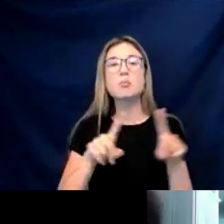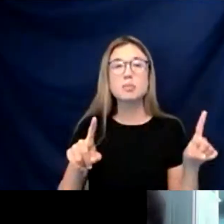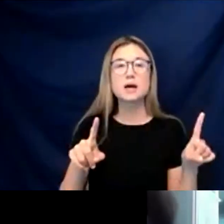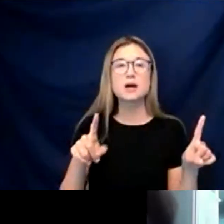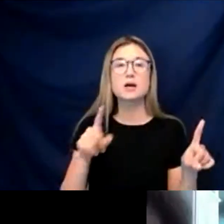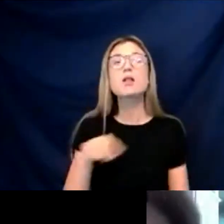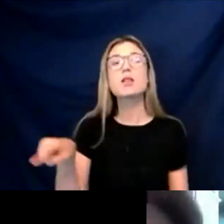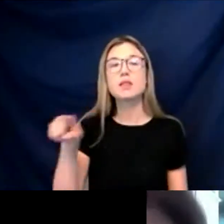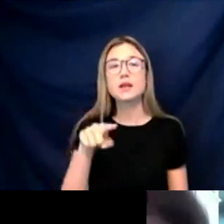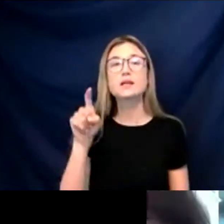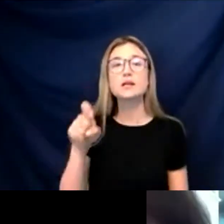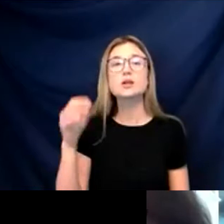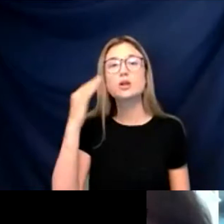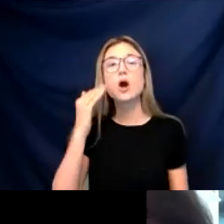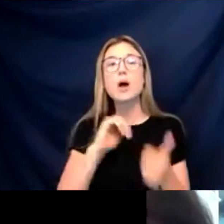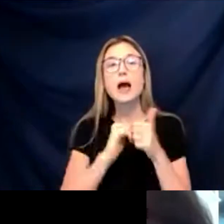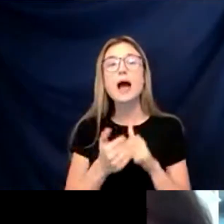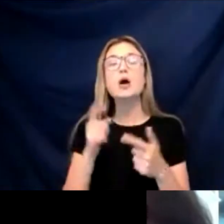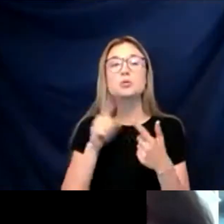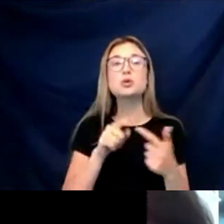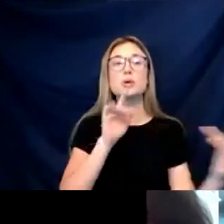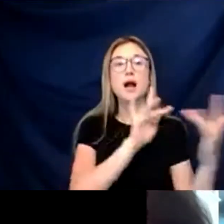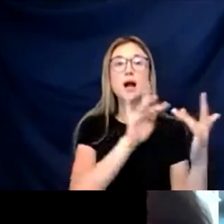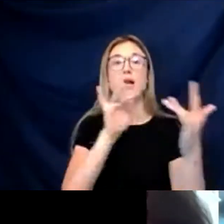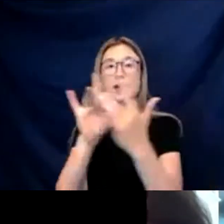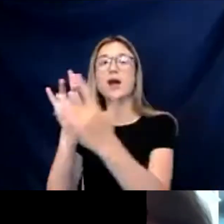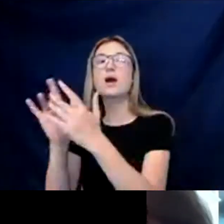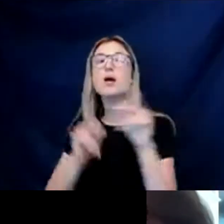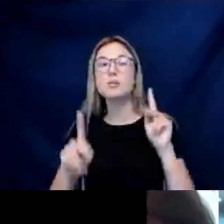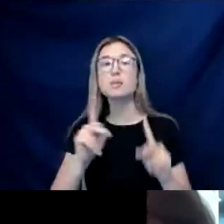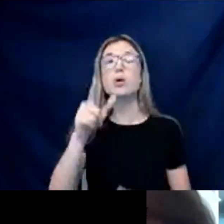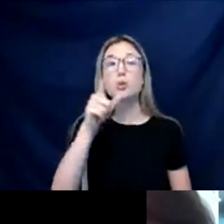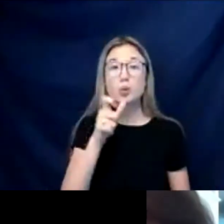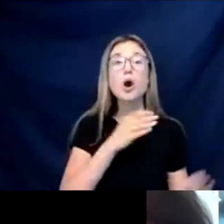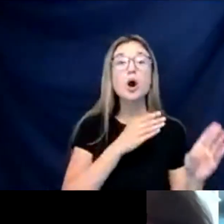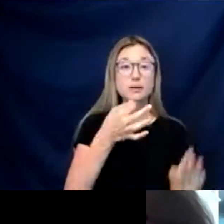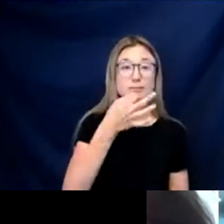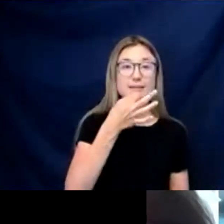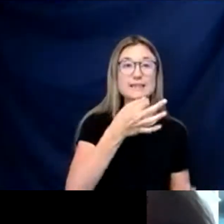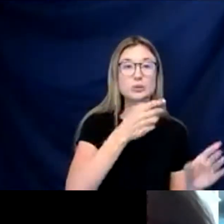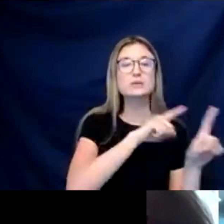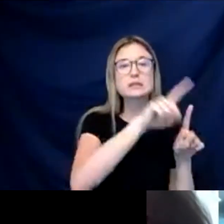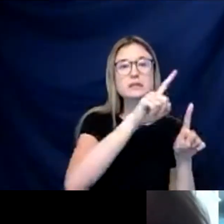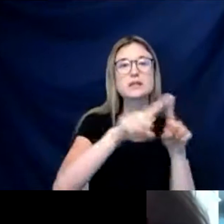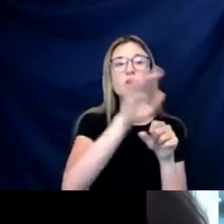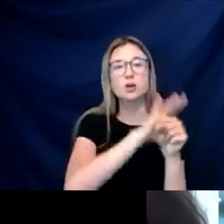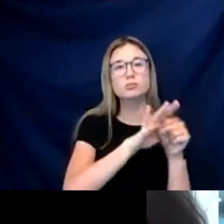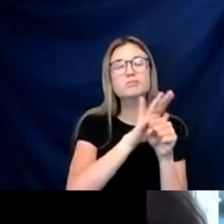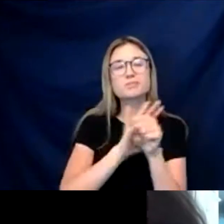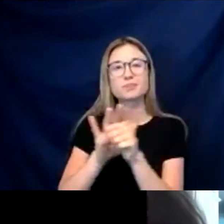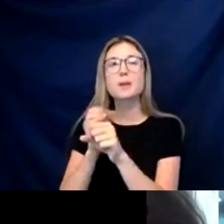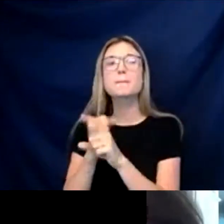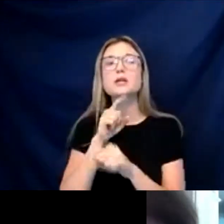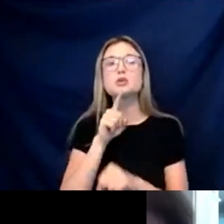to access the people that are and utilize them to make sure that we're serving the disability public.